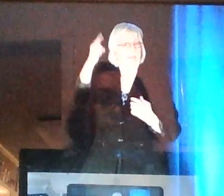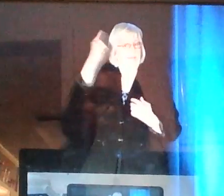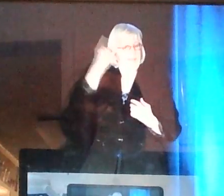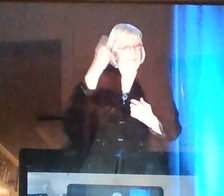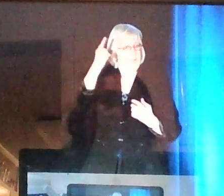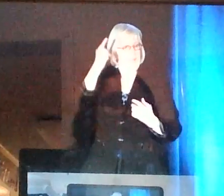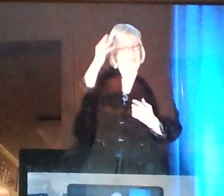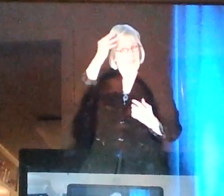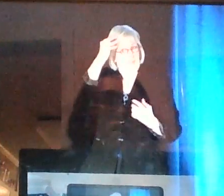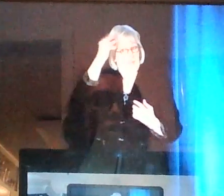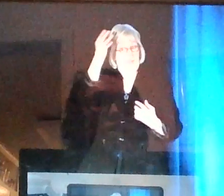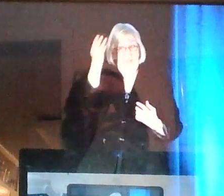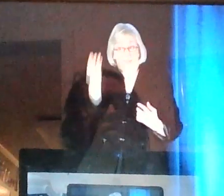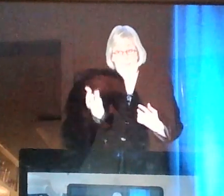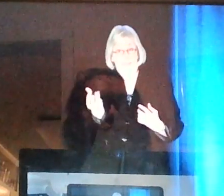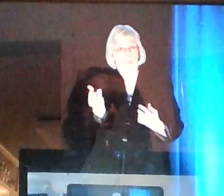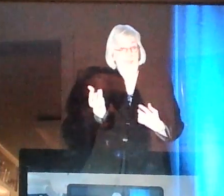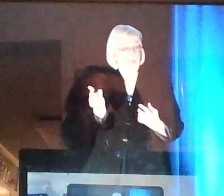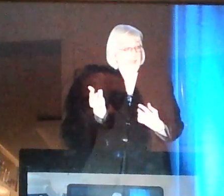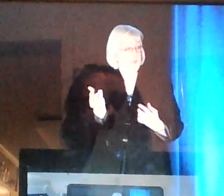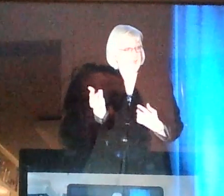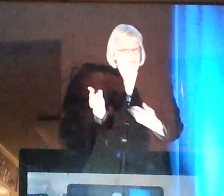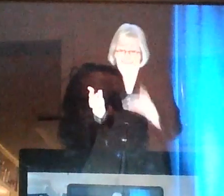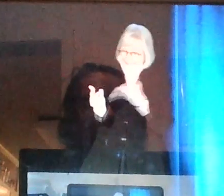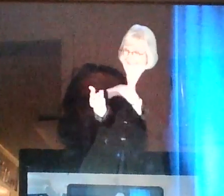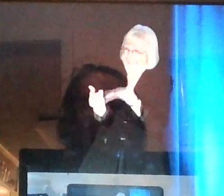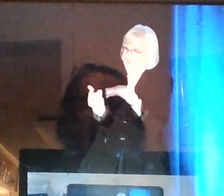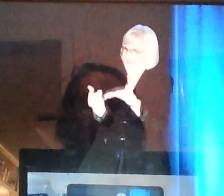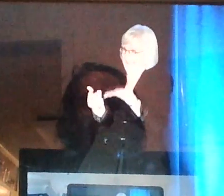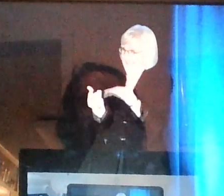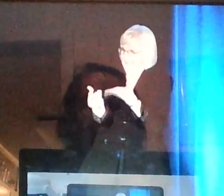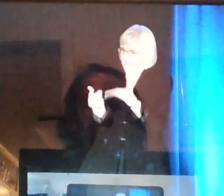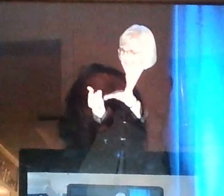But now with TAP, we want you to take that thinking process out